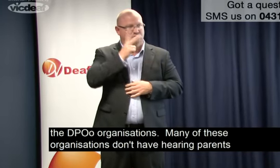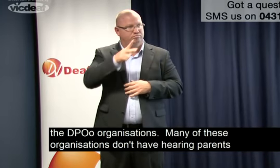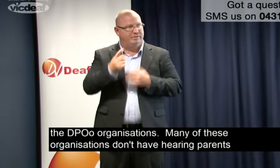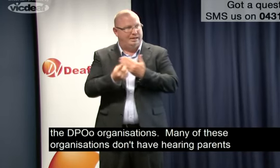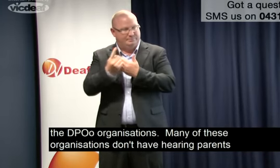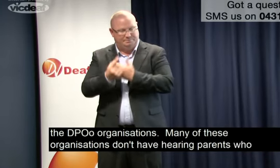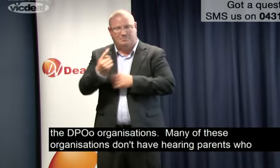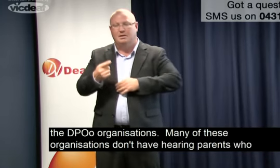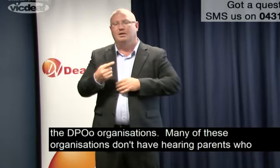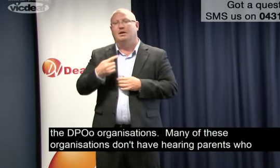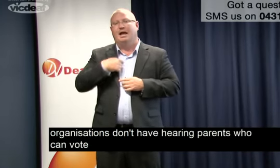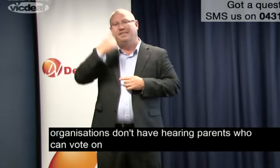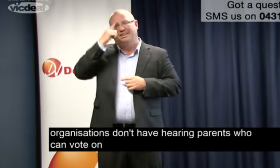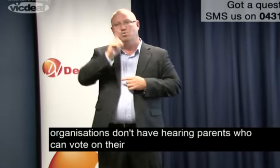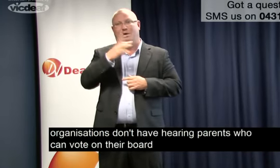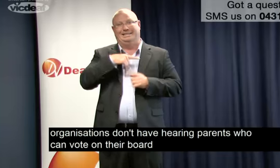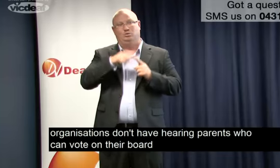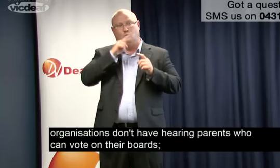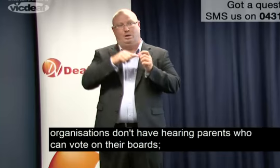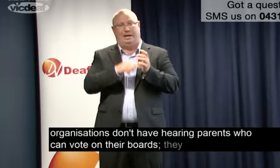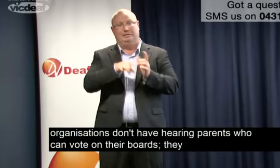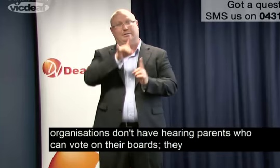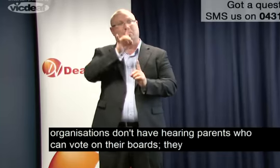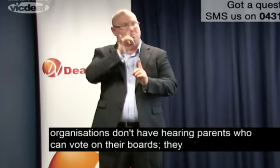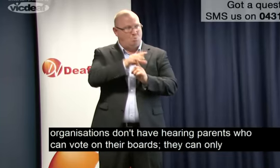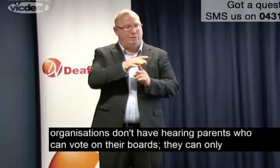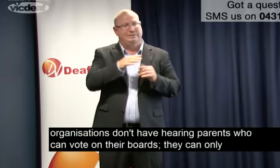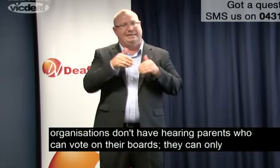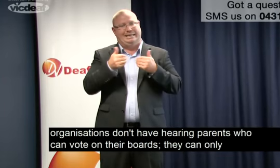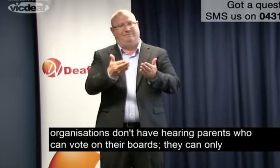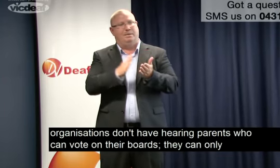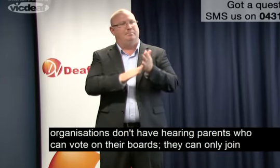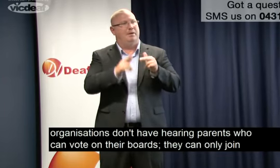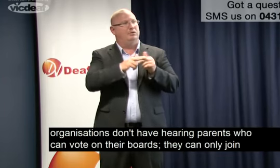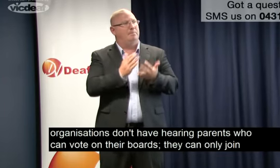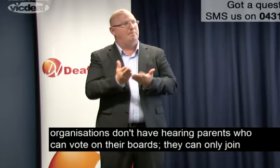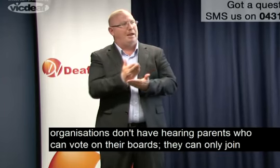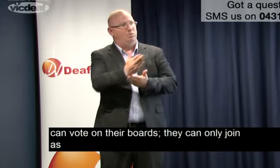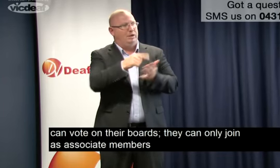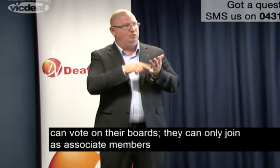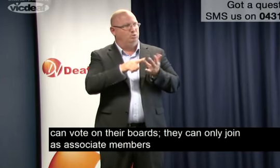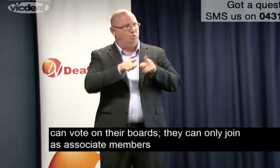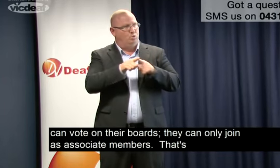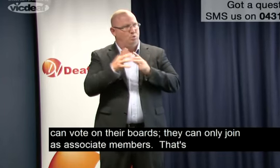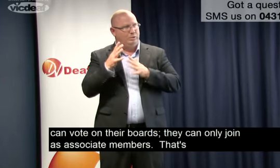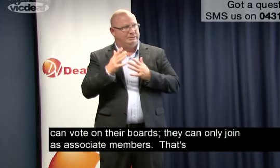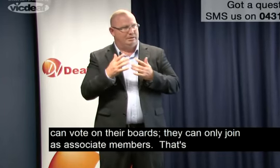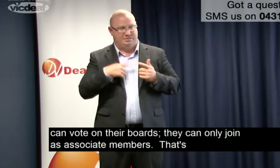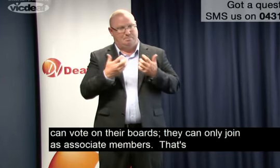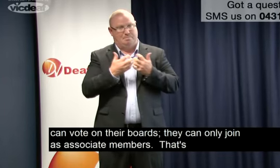So that occurs quite widely out there. We need to look at the importance of creating pathways for parents